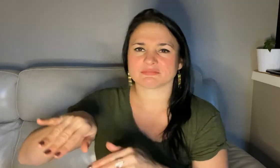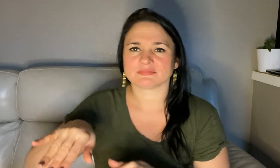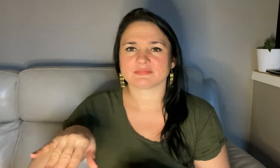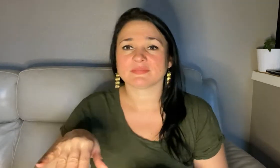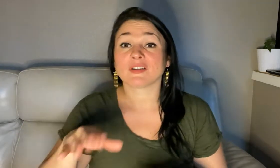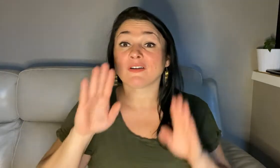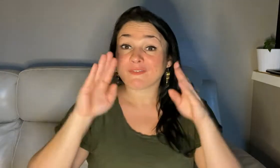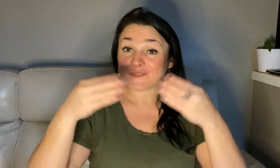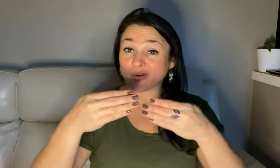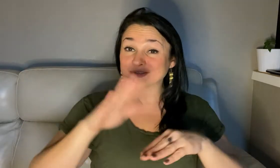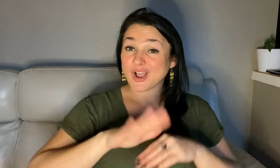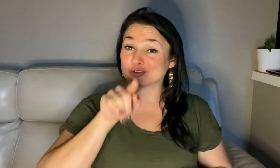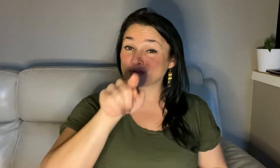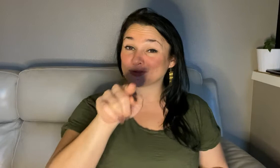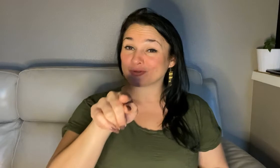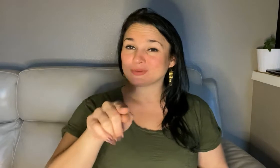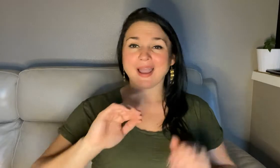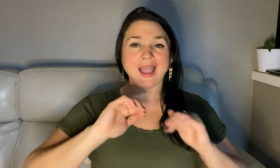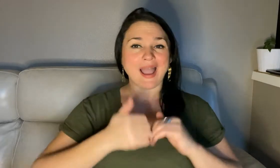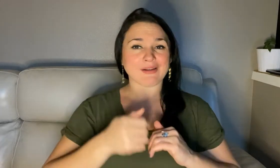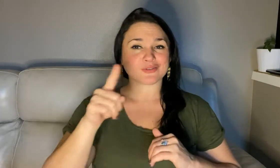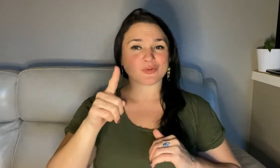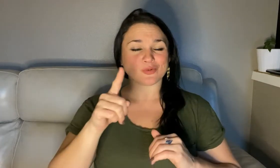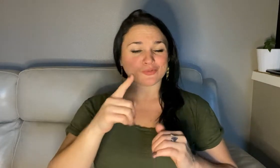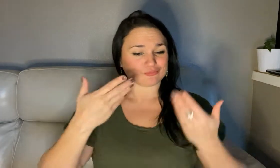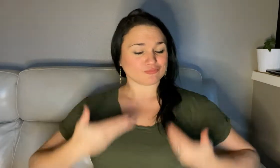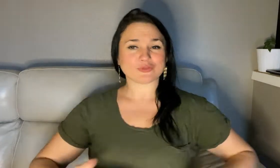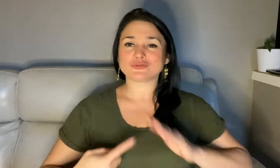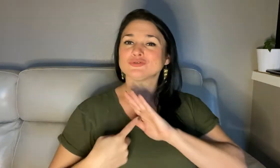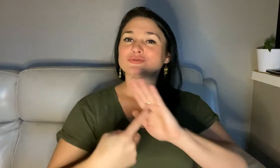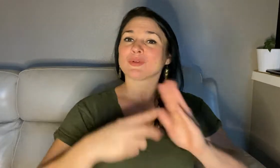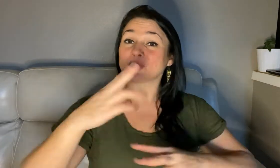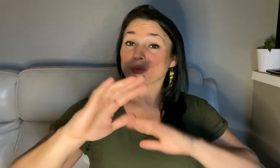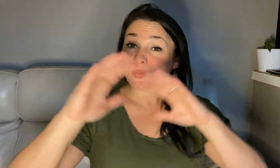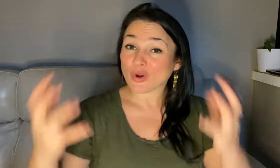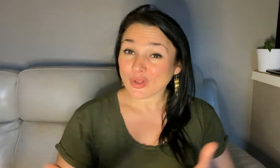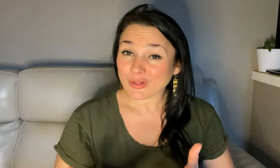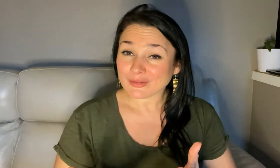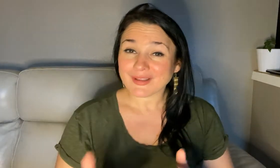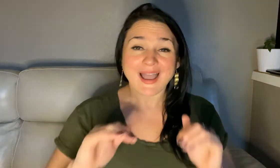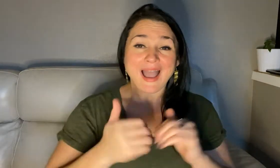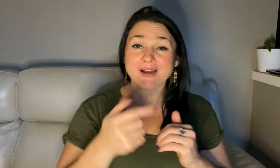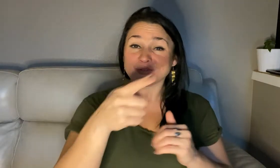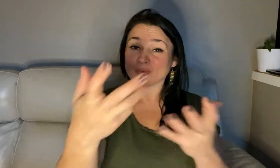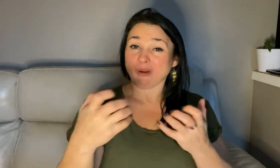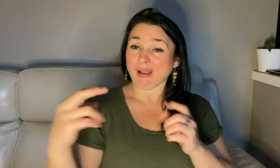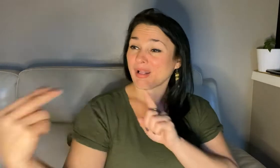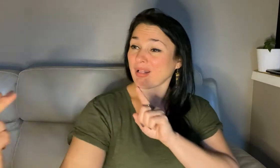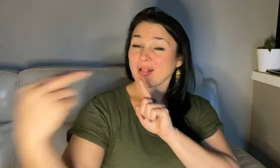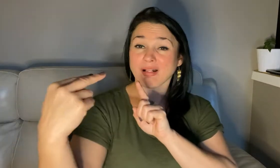you. Focus how you show yourself, how you present yourself to the world, or how you want people to view you. Think